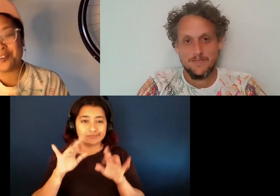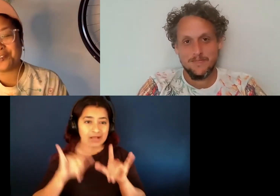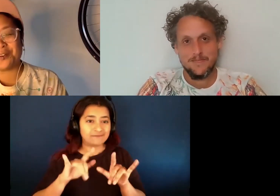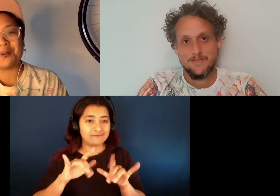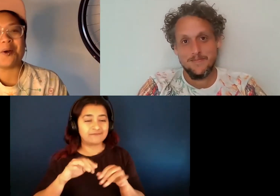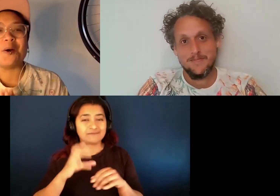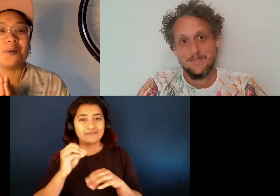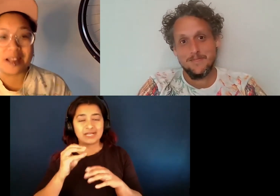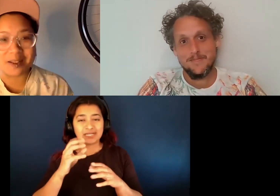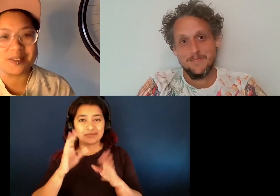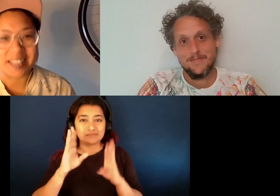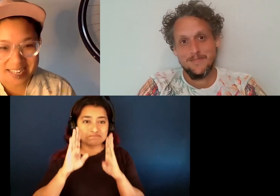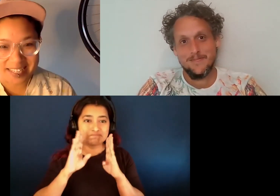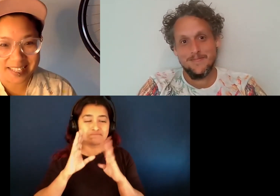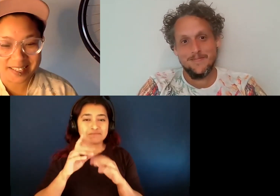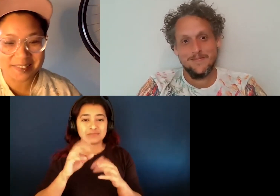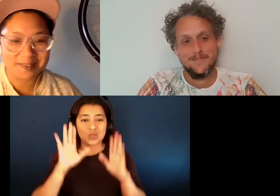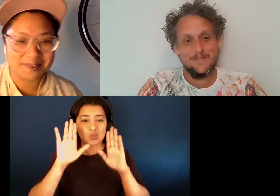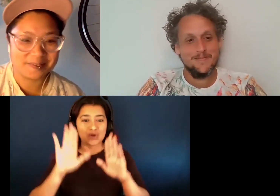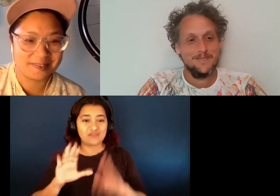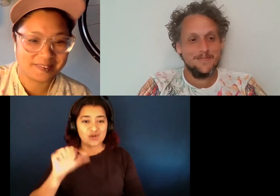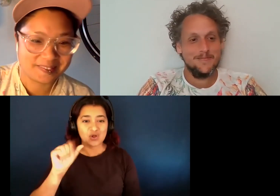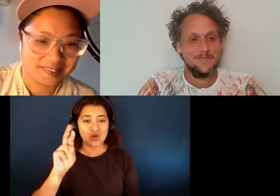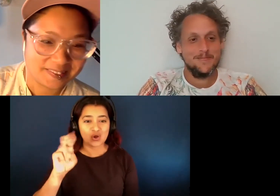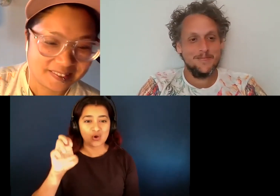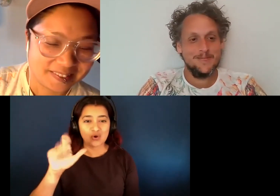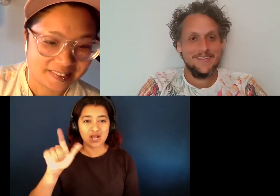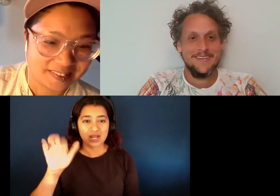the wonderful Aureleo Sanz.